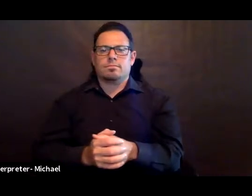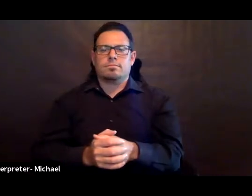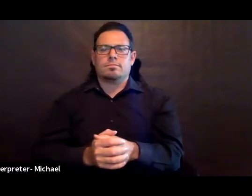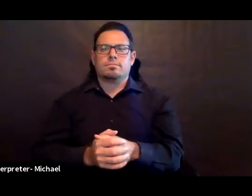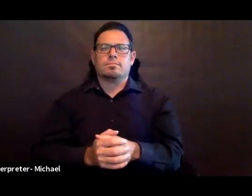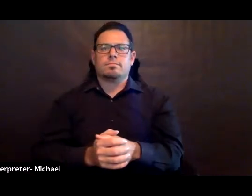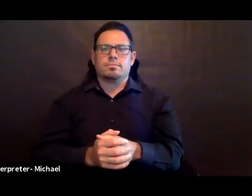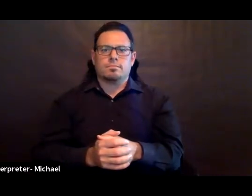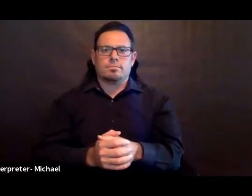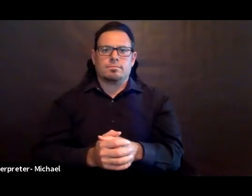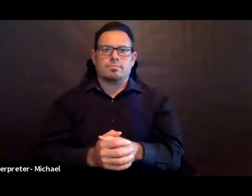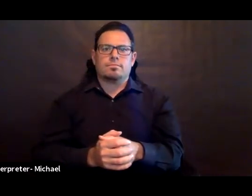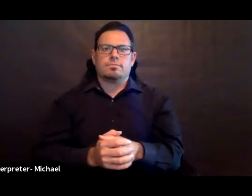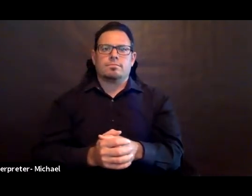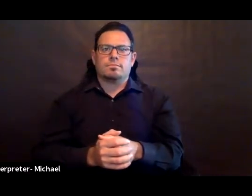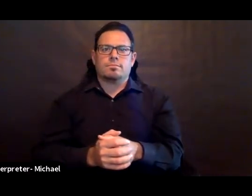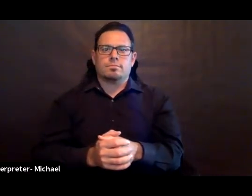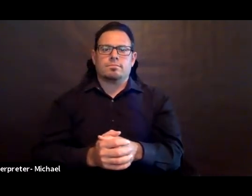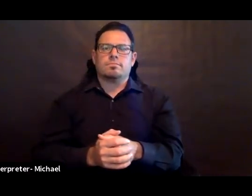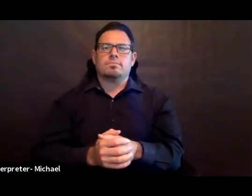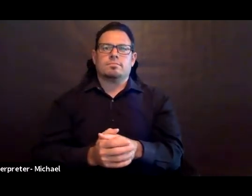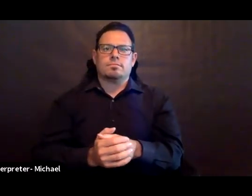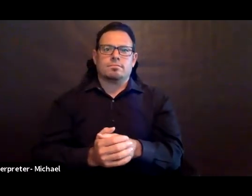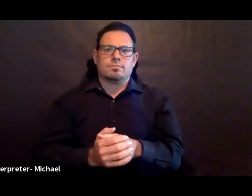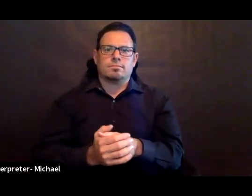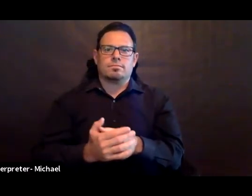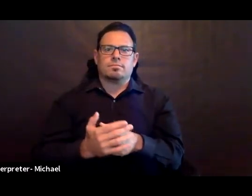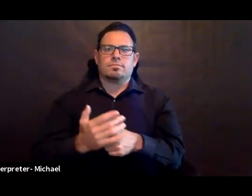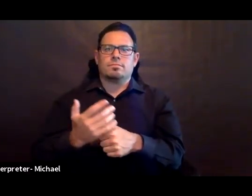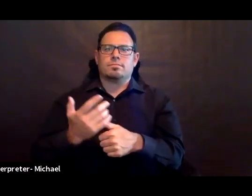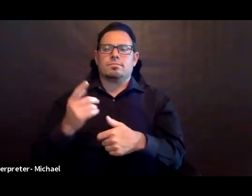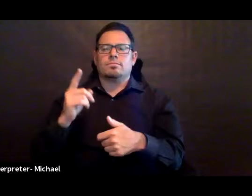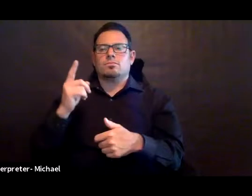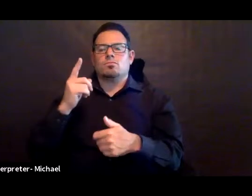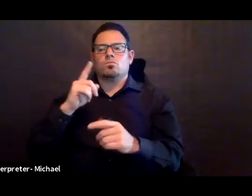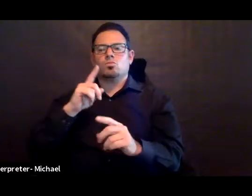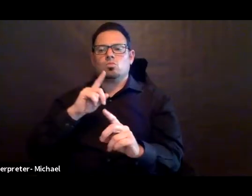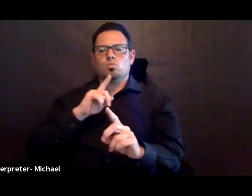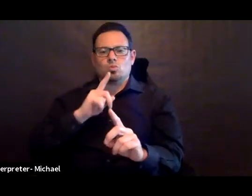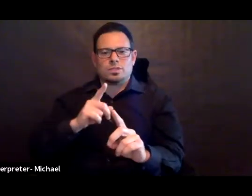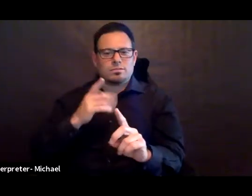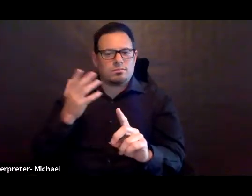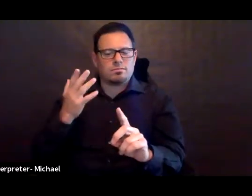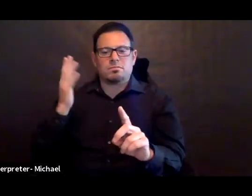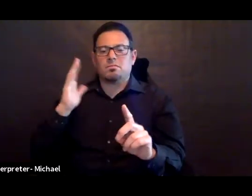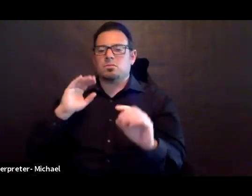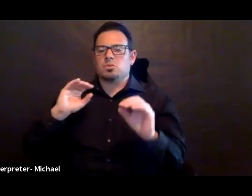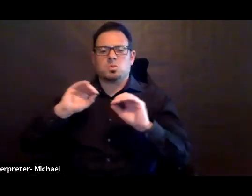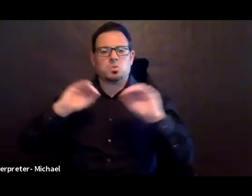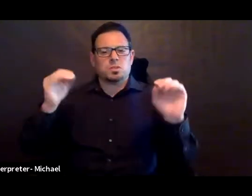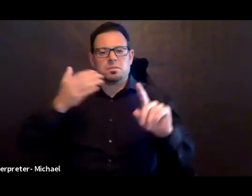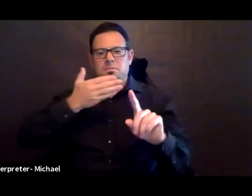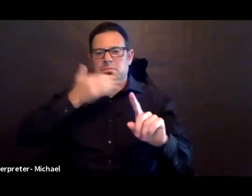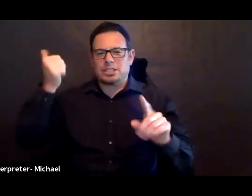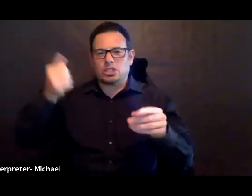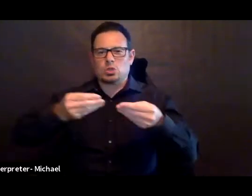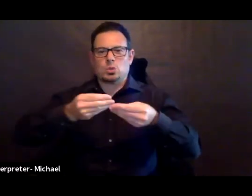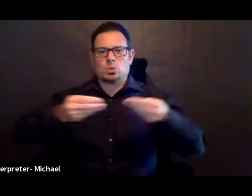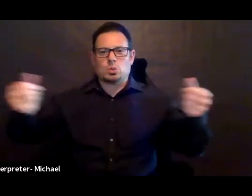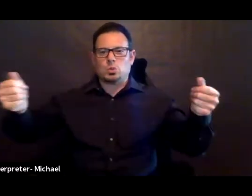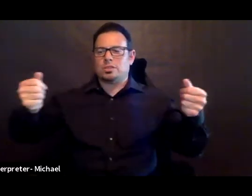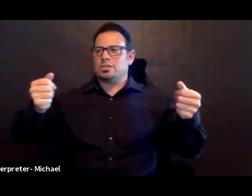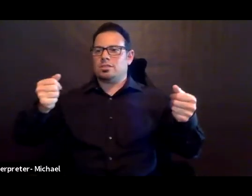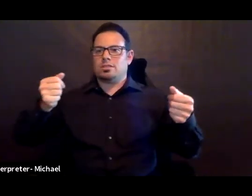not a magic number. I just know that where we're at is not sufficient at this point. And as I said,